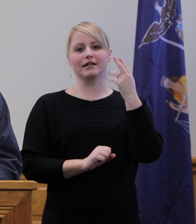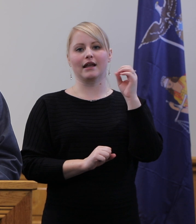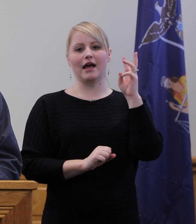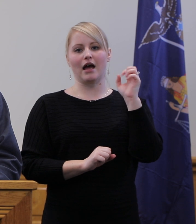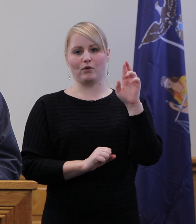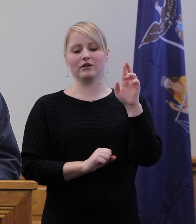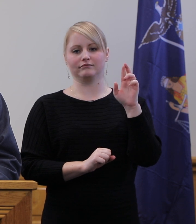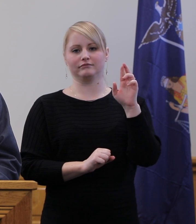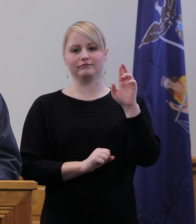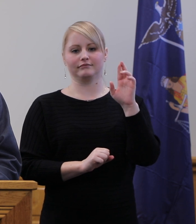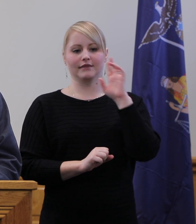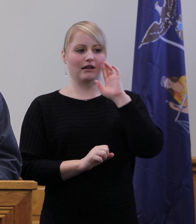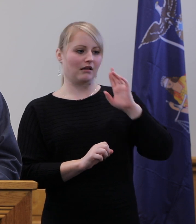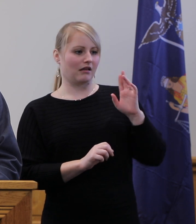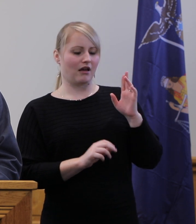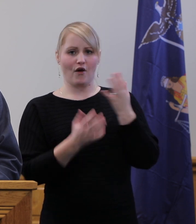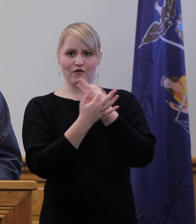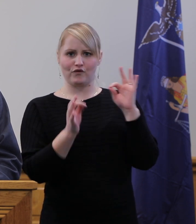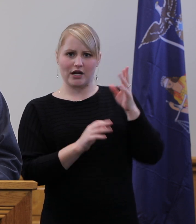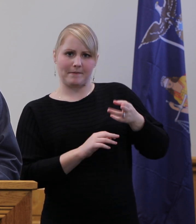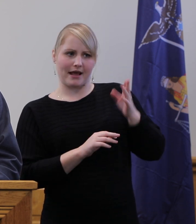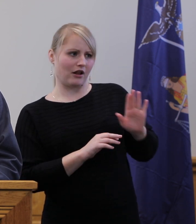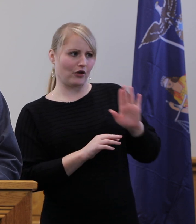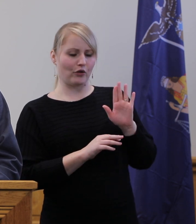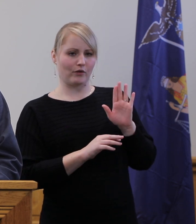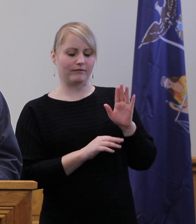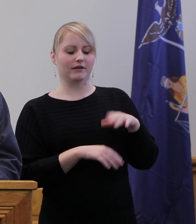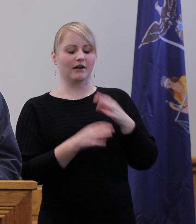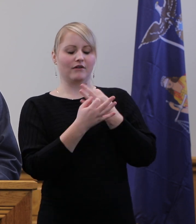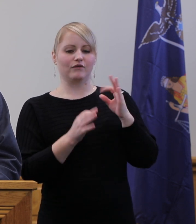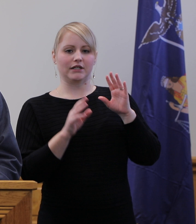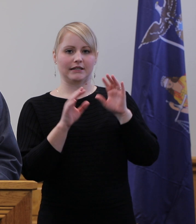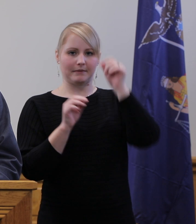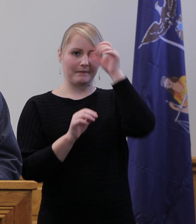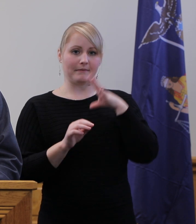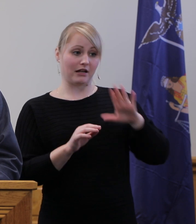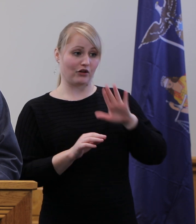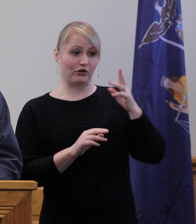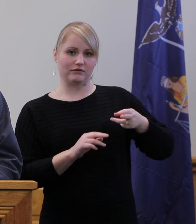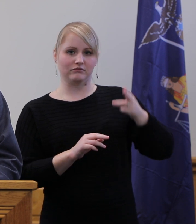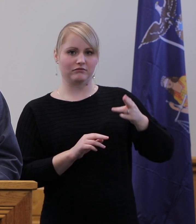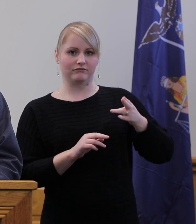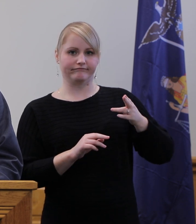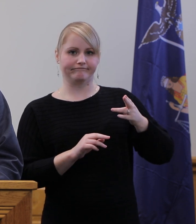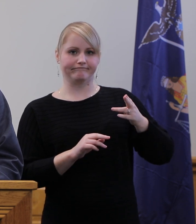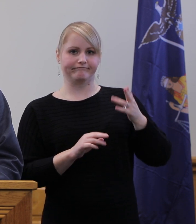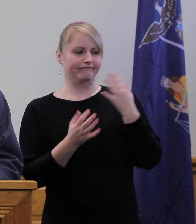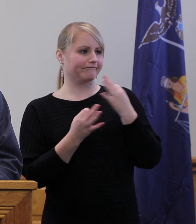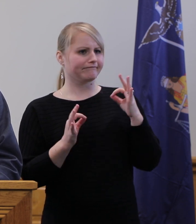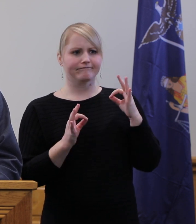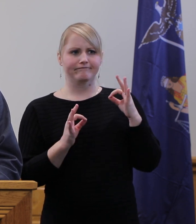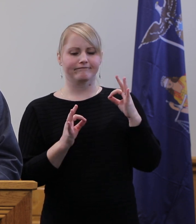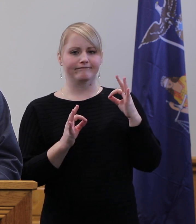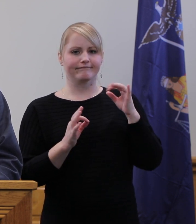free men is never really written by chance, but by choice, their choice." We all have the choice to do the right